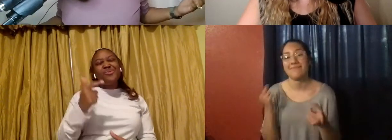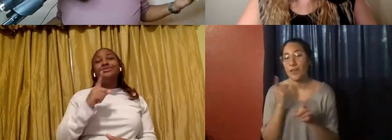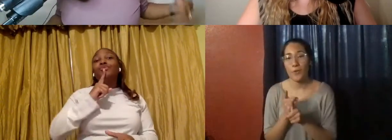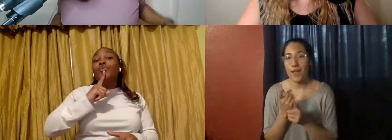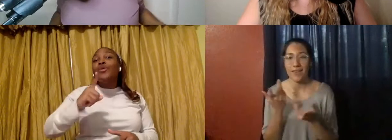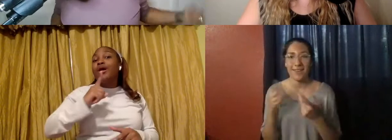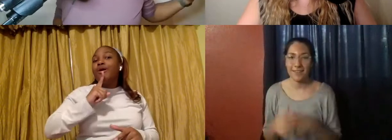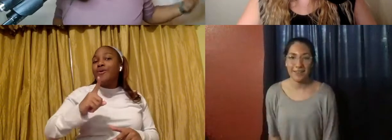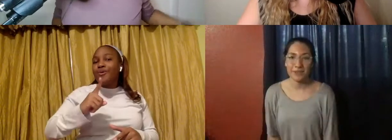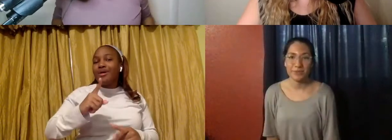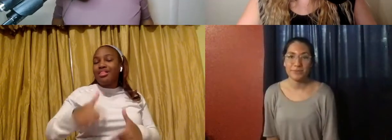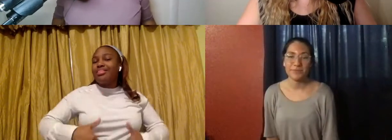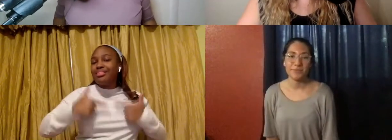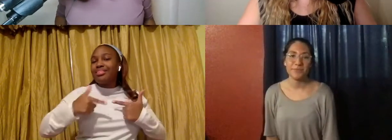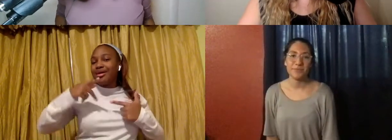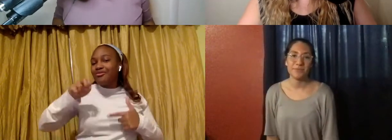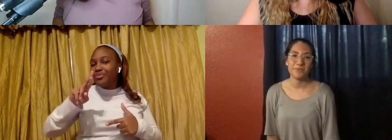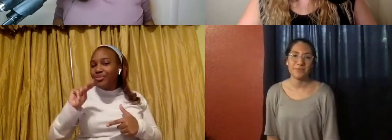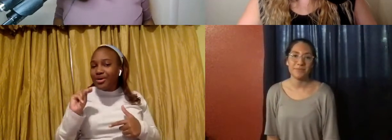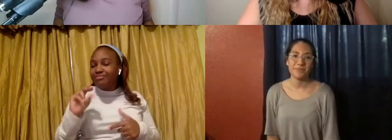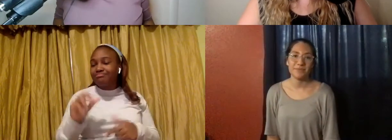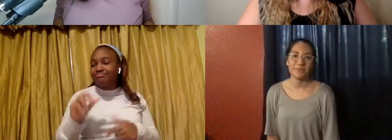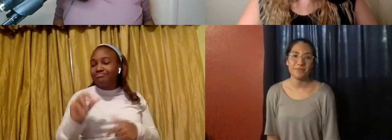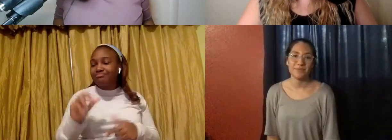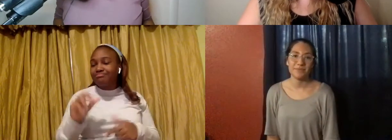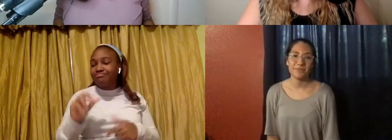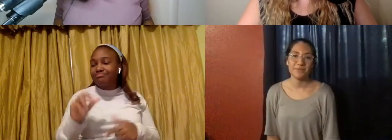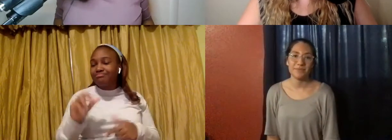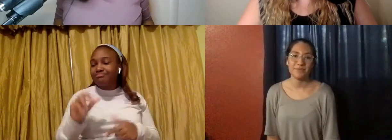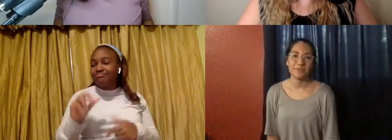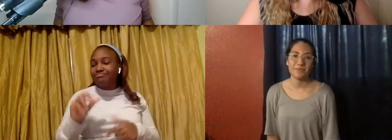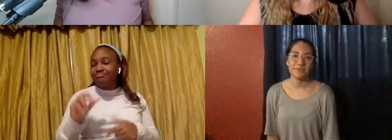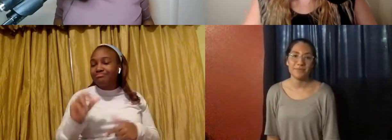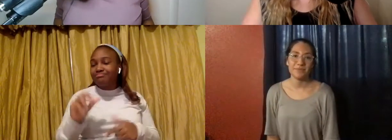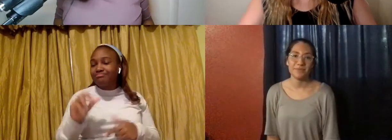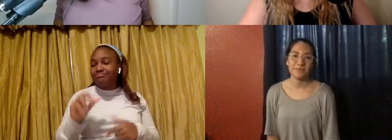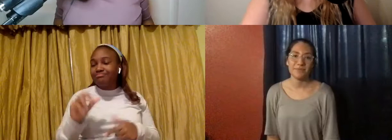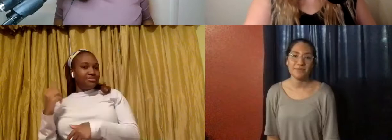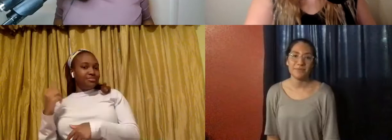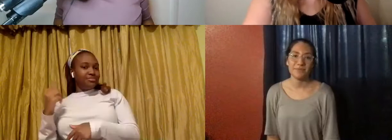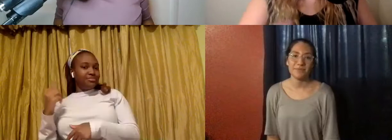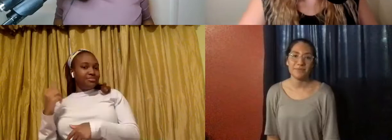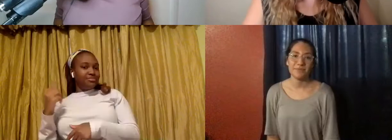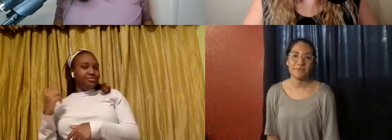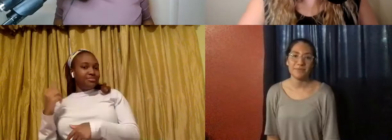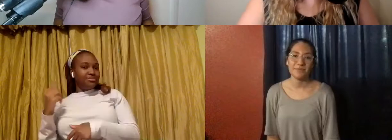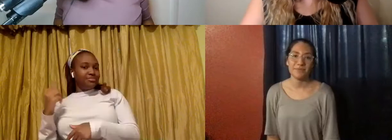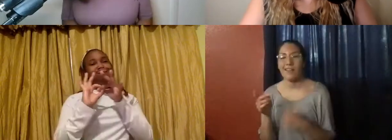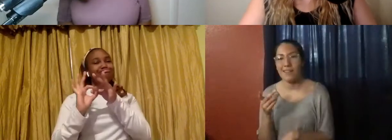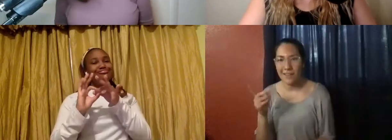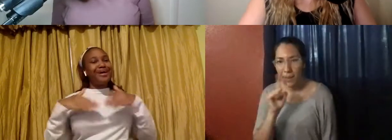neighbor. It's just a couple. Yeah. They're just happy and in love. Mm-hmm. They're like, ugh, boring. Porn sucks now.